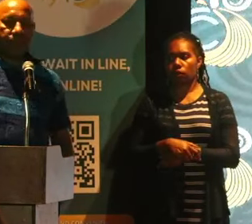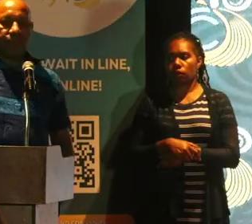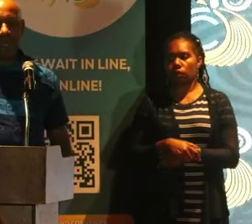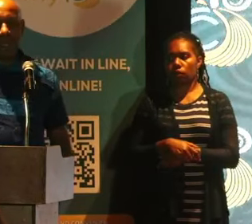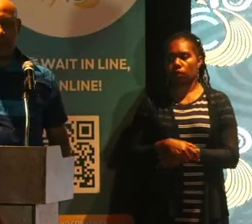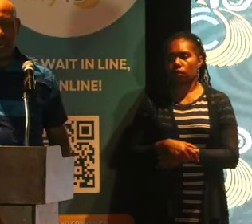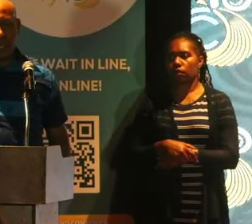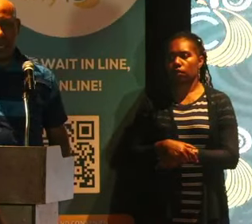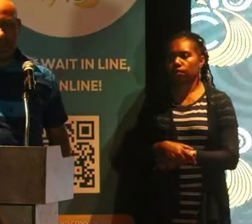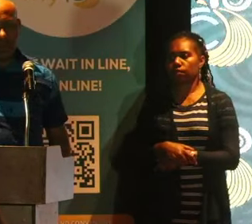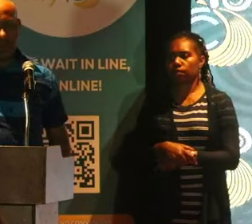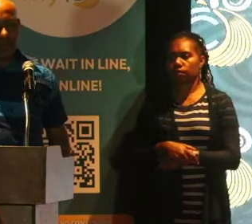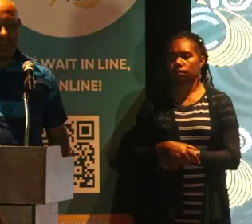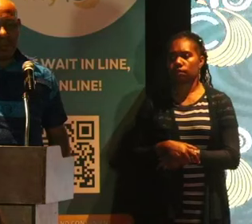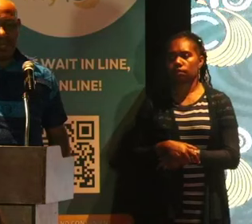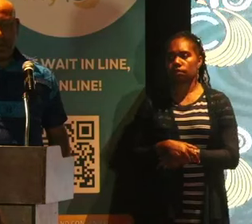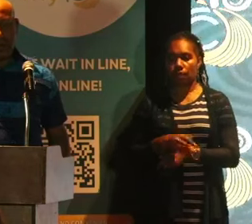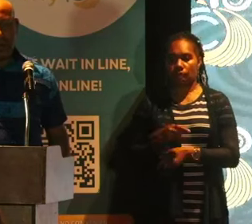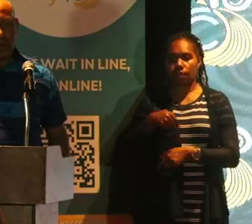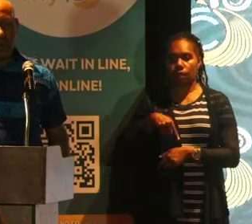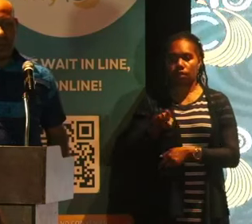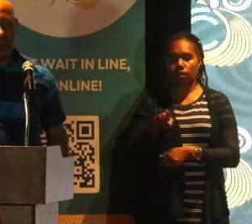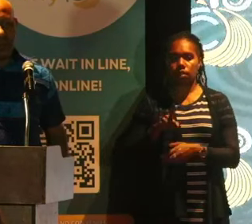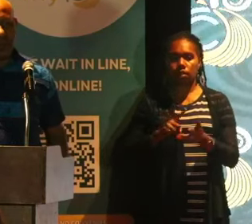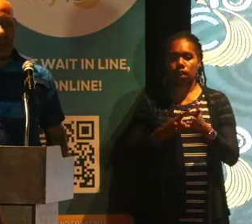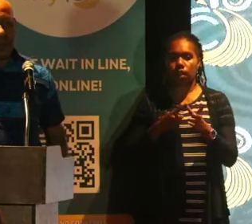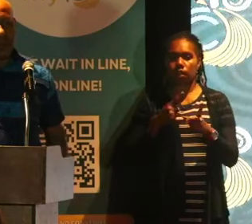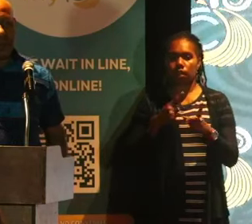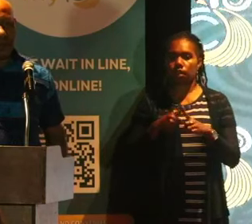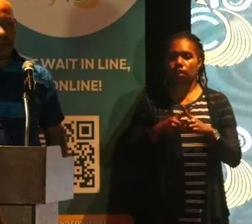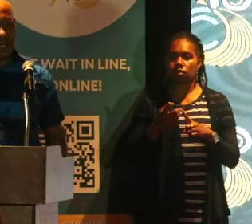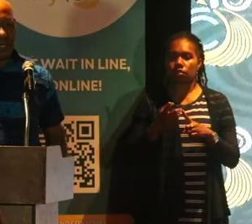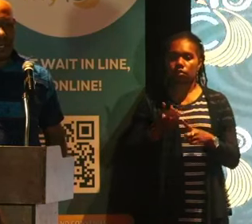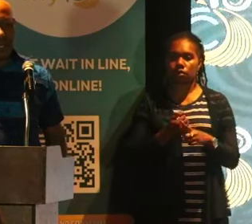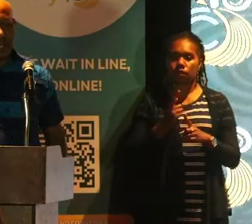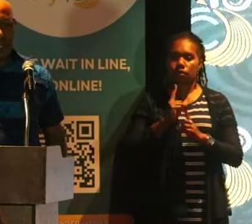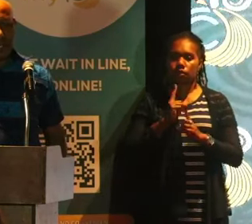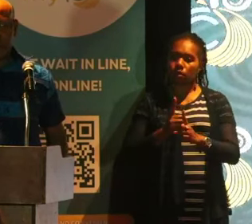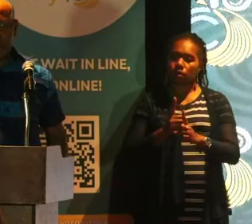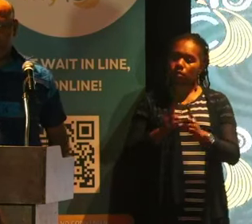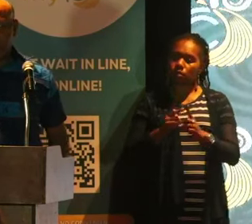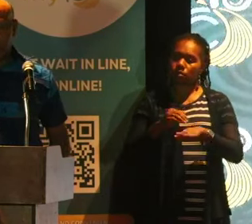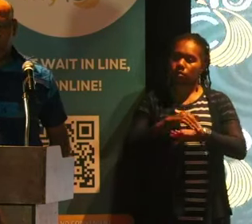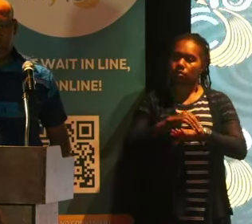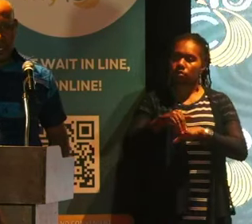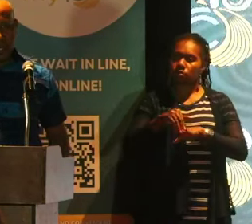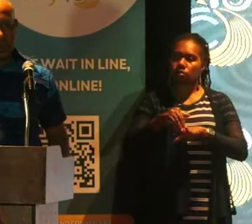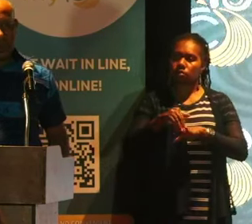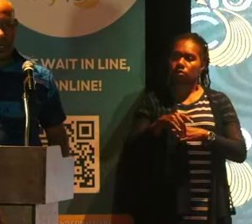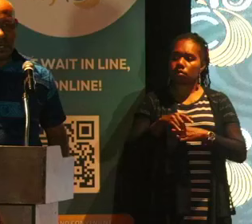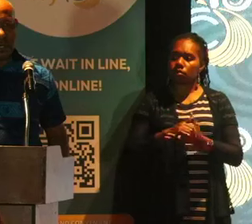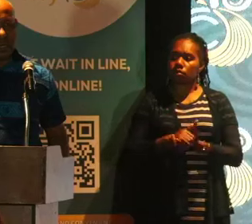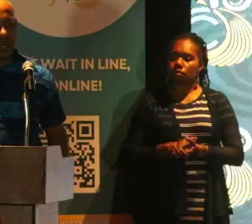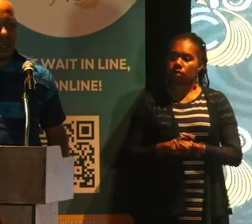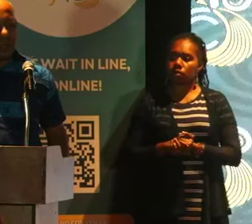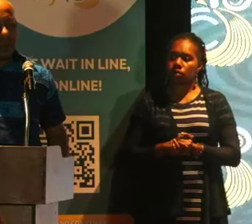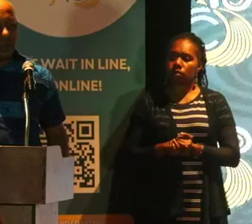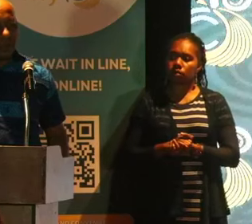we come here long talk about registration process from cooperative society, as well as IPA